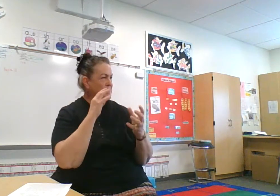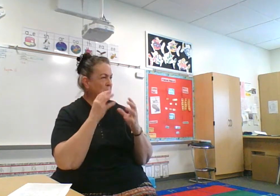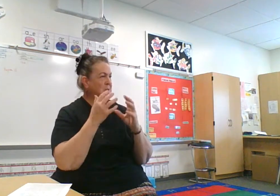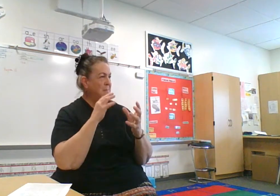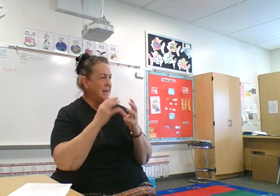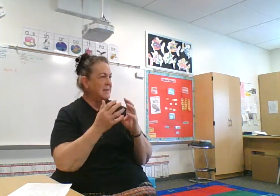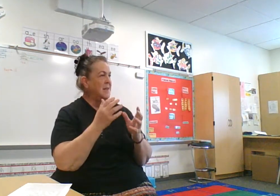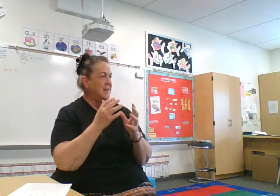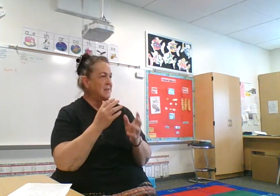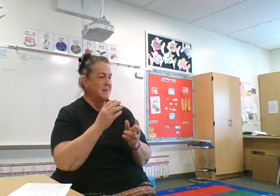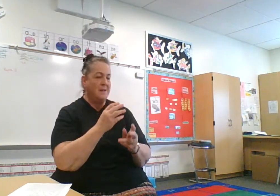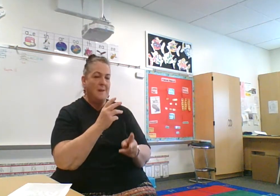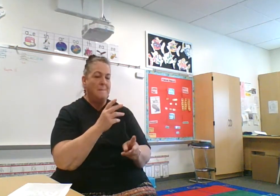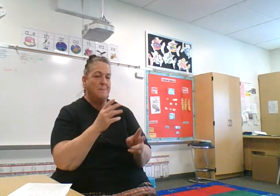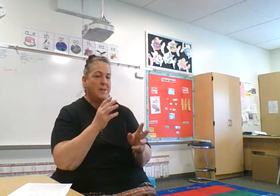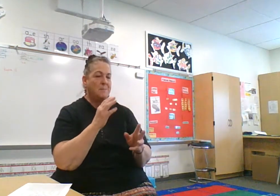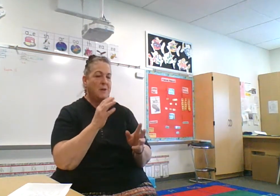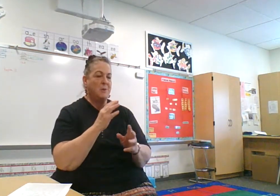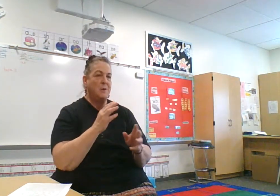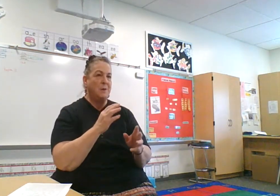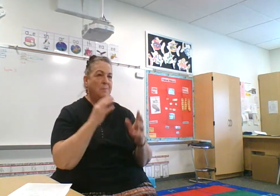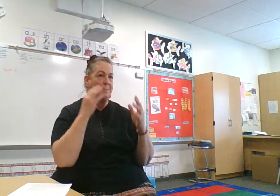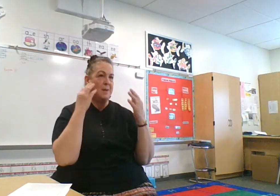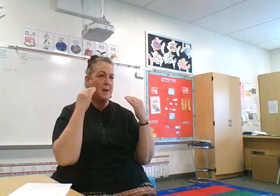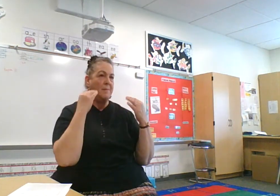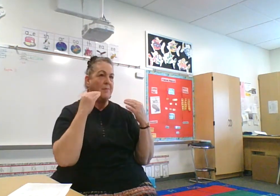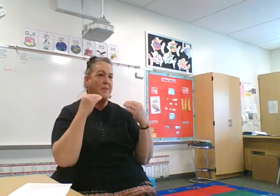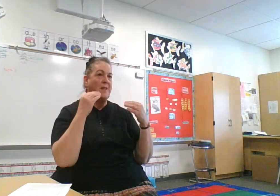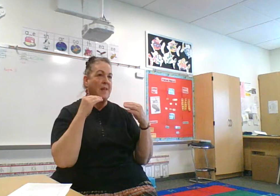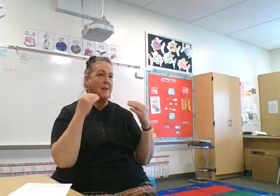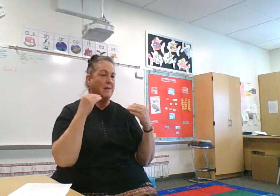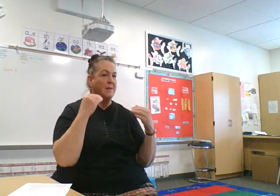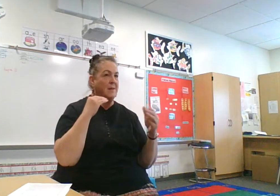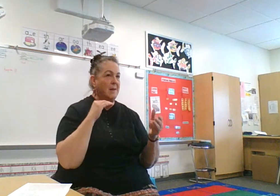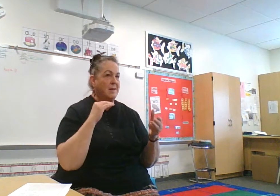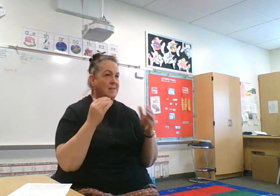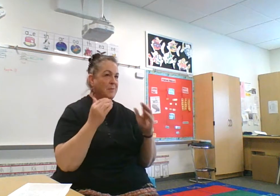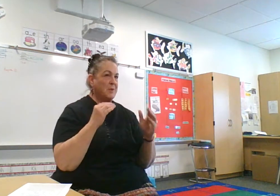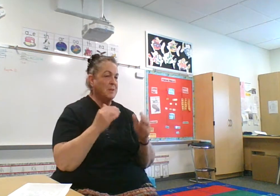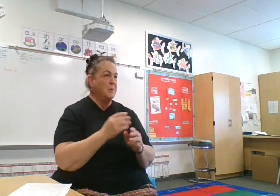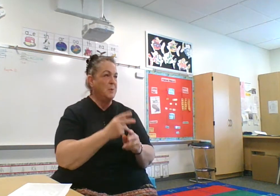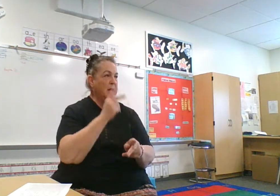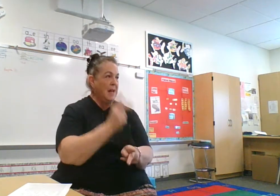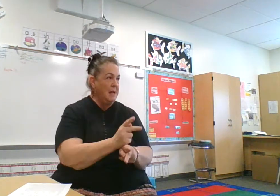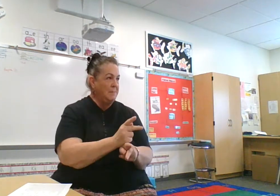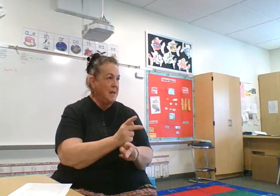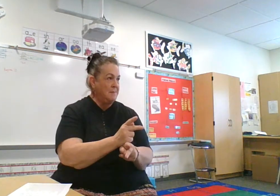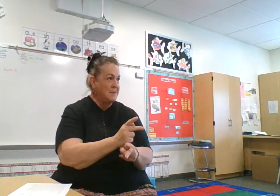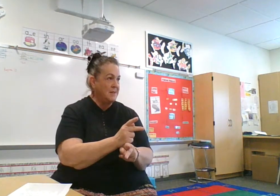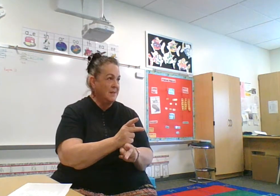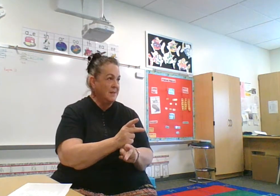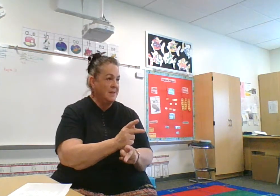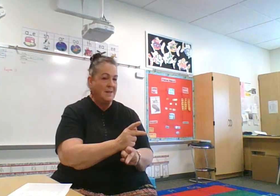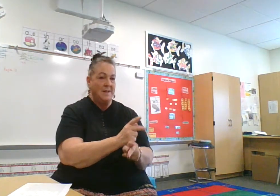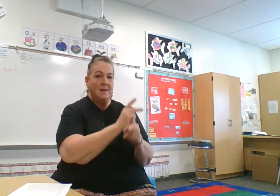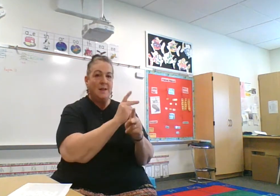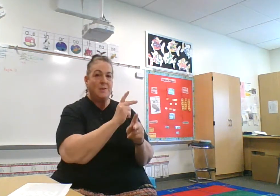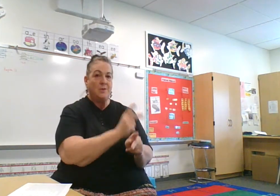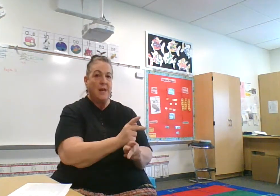words, it makes sense, especially when you kind of think that difference between keep still, it's 2